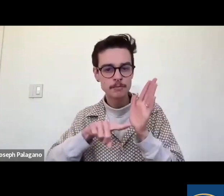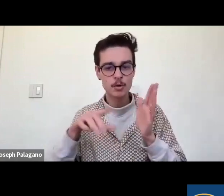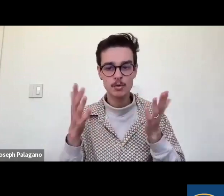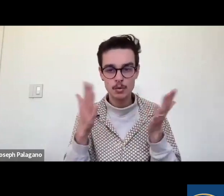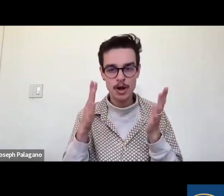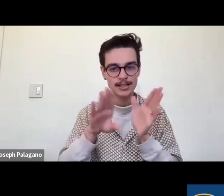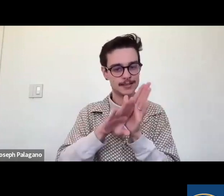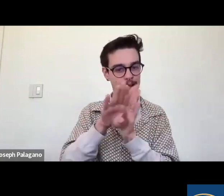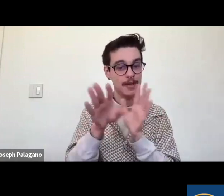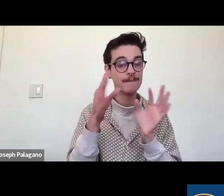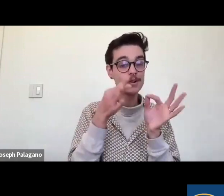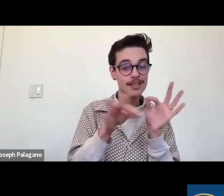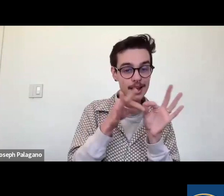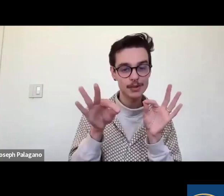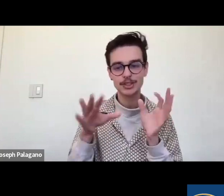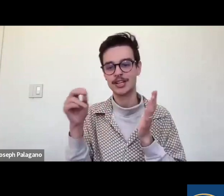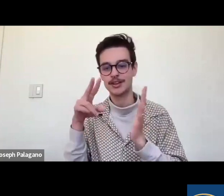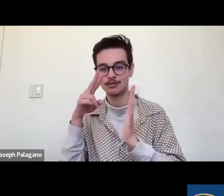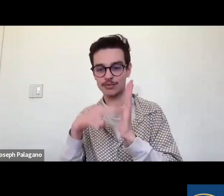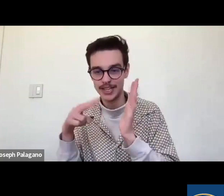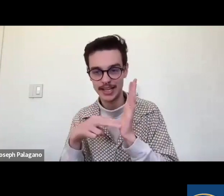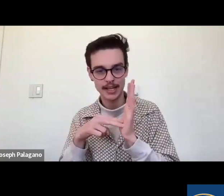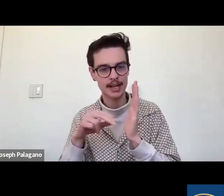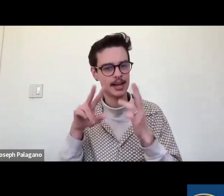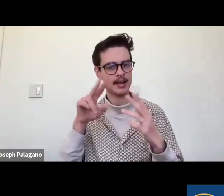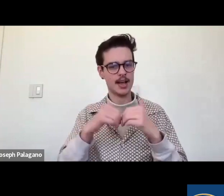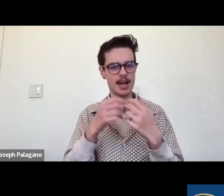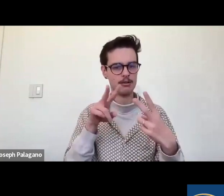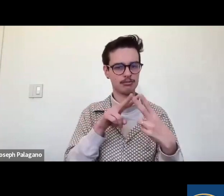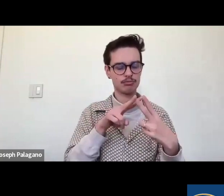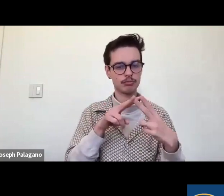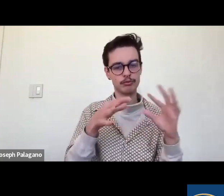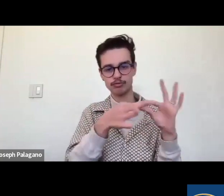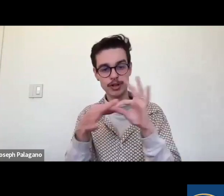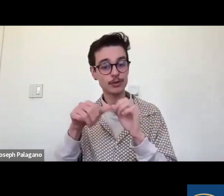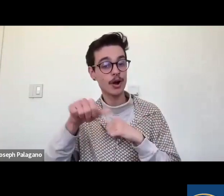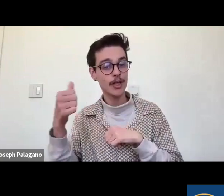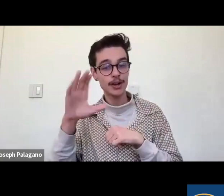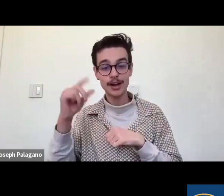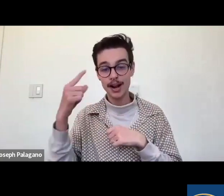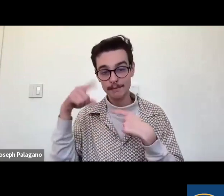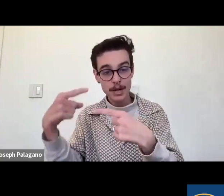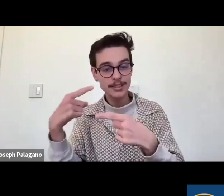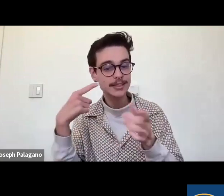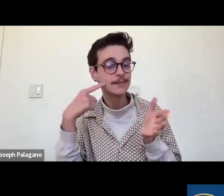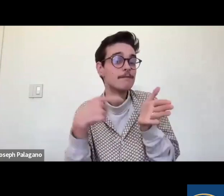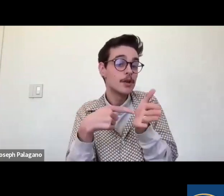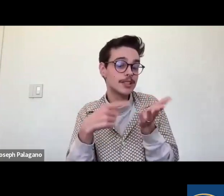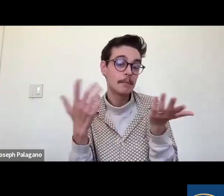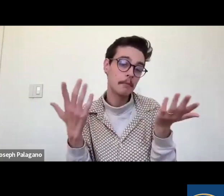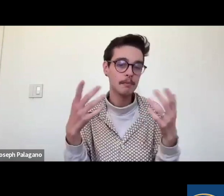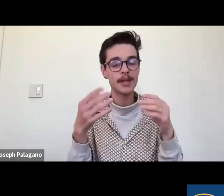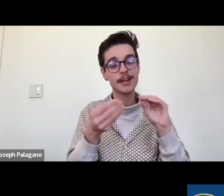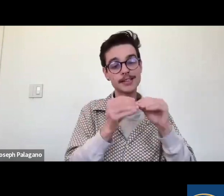Dr. Booth's current lab focuses on the development of language and reading, and how this is related to other